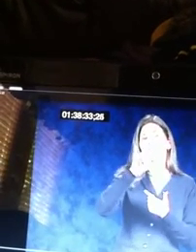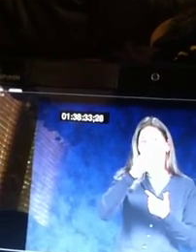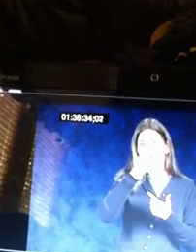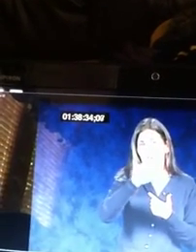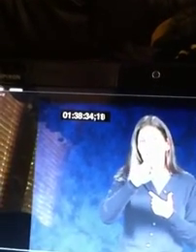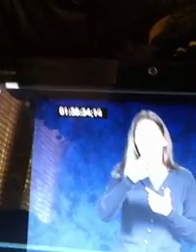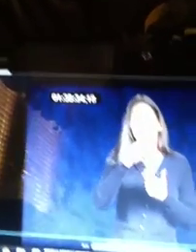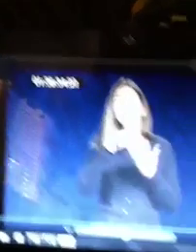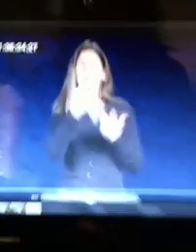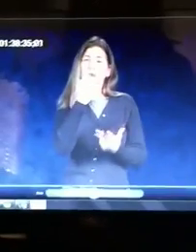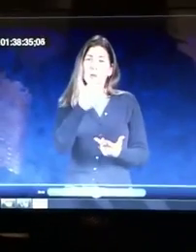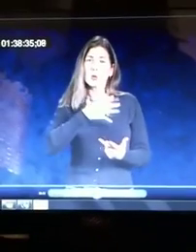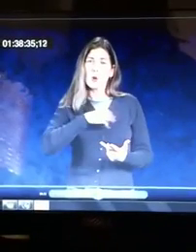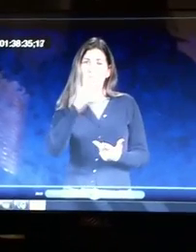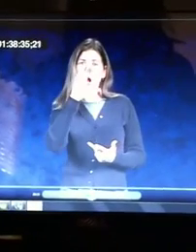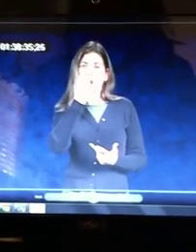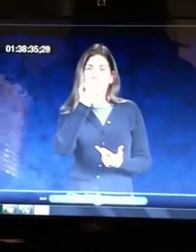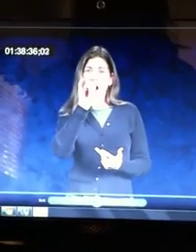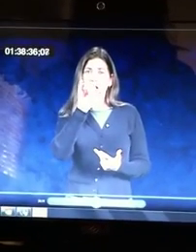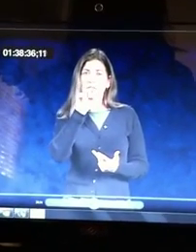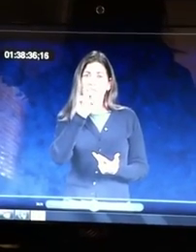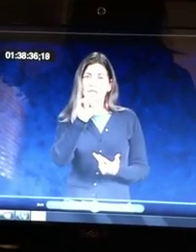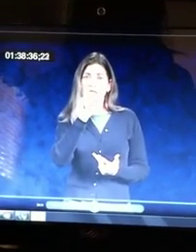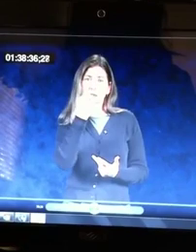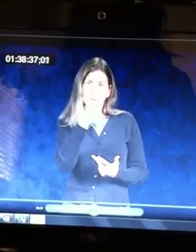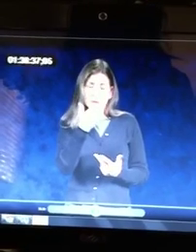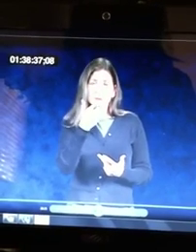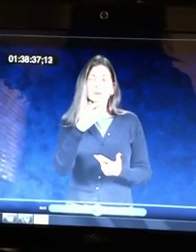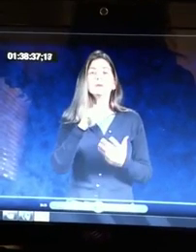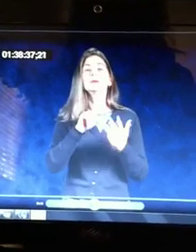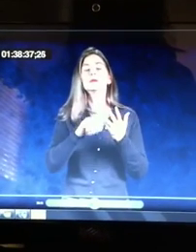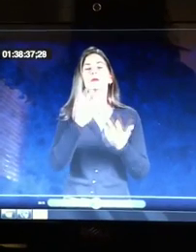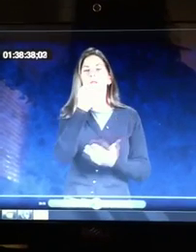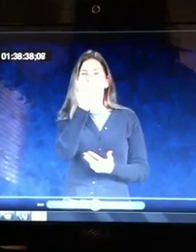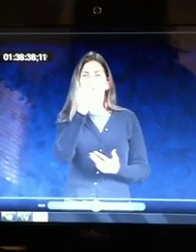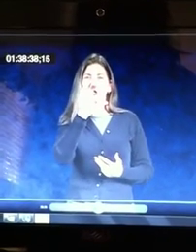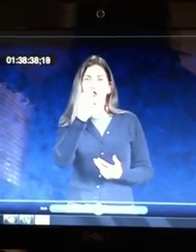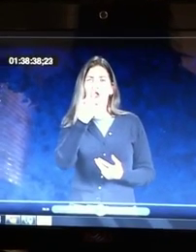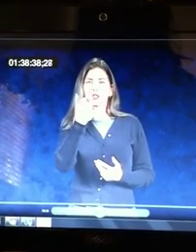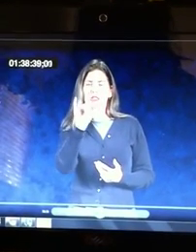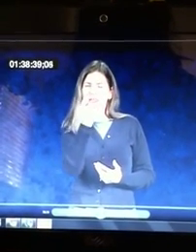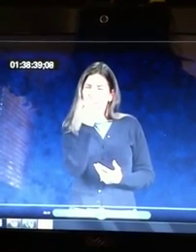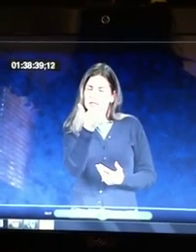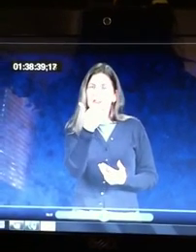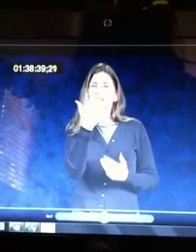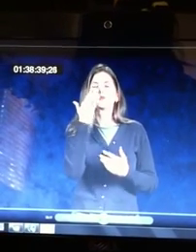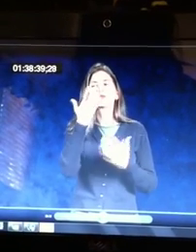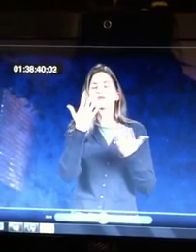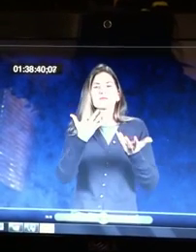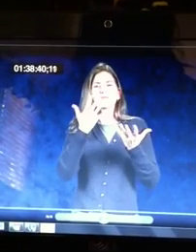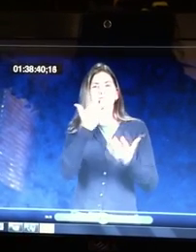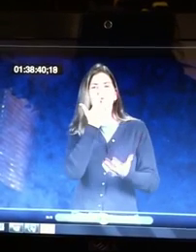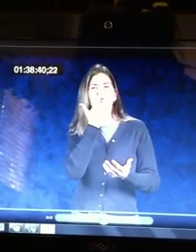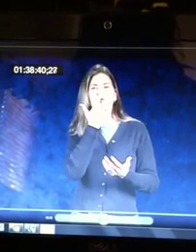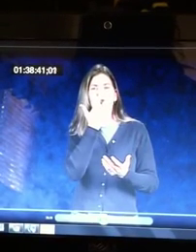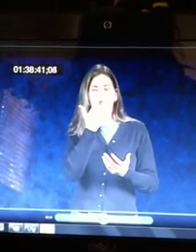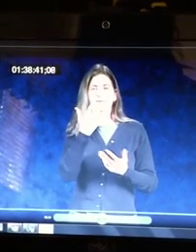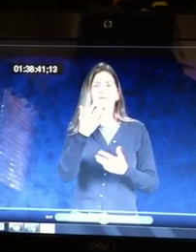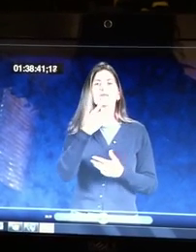I, at this point, like to add seasonings. I like to add salt, cayenne, pepper, a little bit of curry,